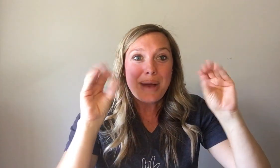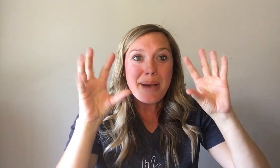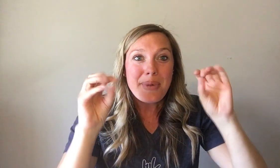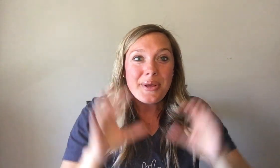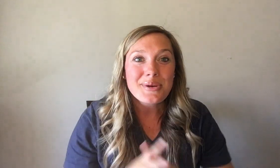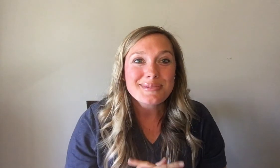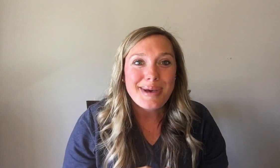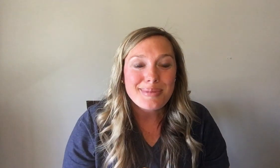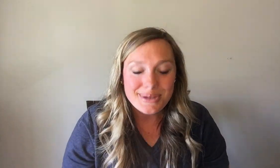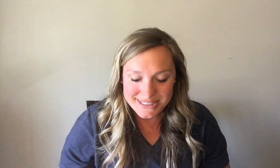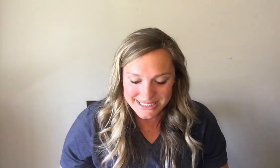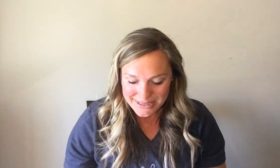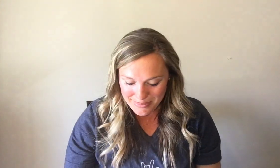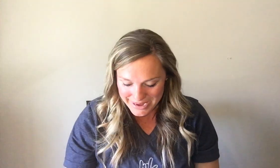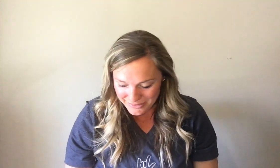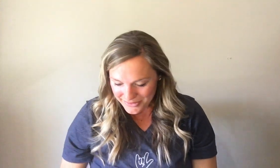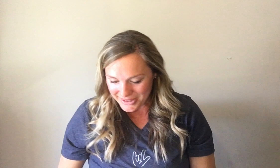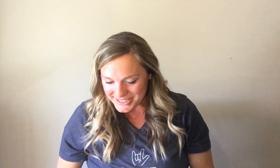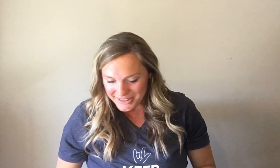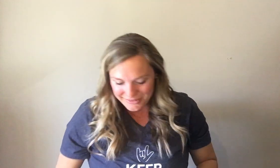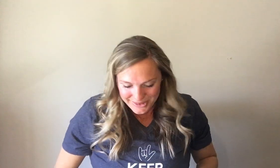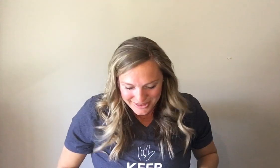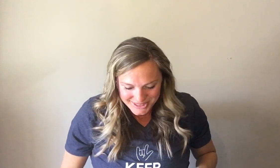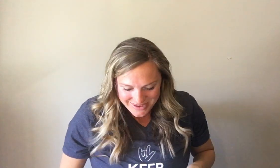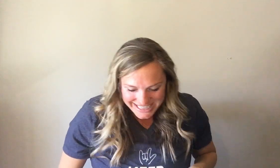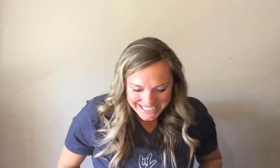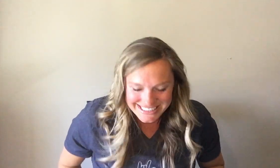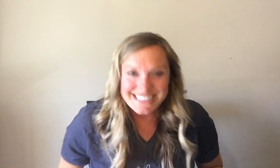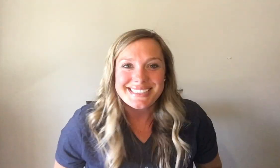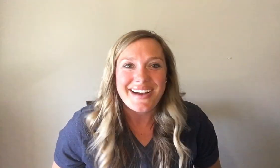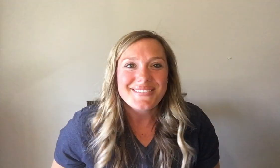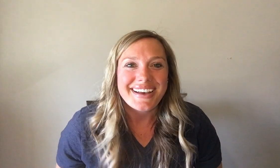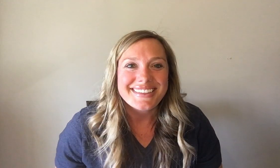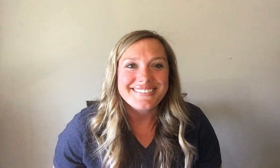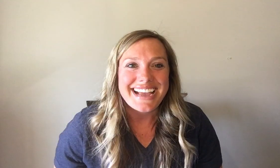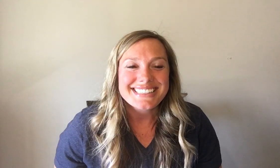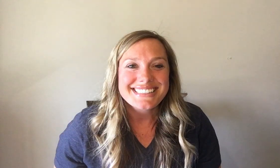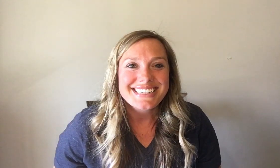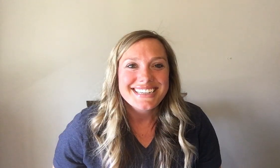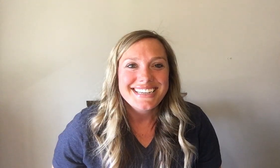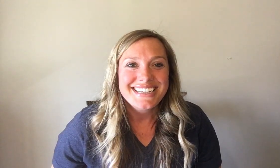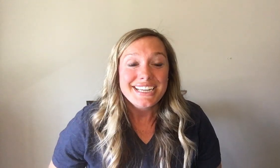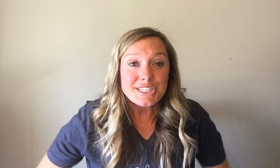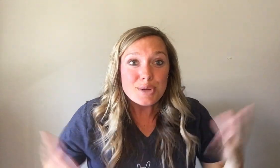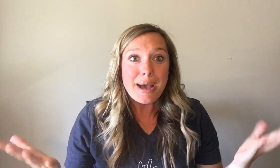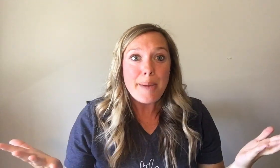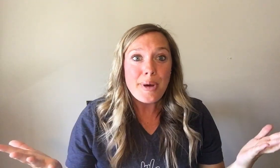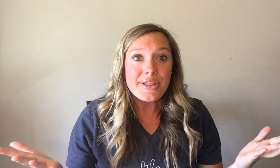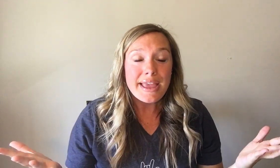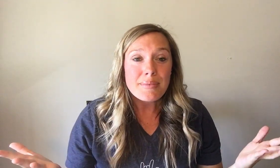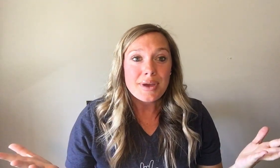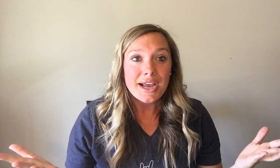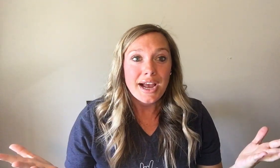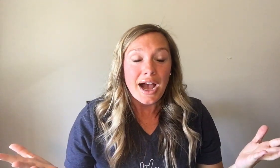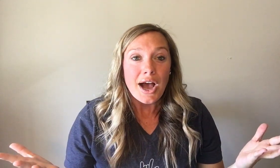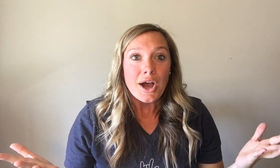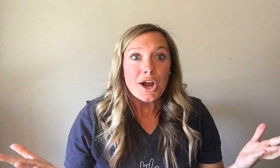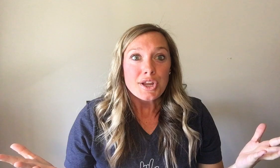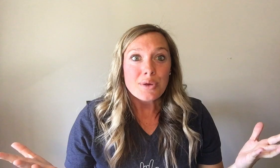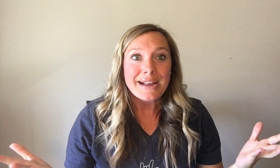pop all those bubbles? Mine fall to the floor, so I like to stomp on the rest. Did you pop all them? You ready